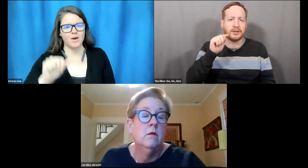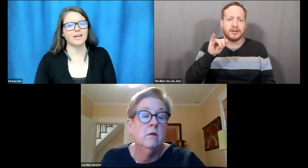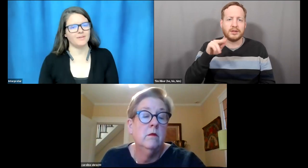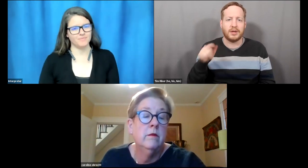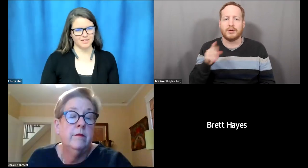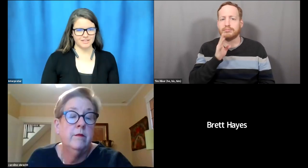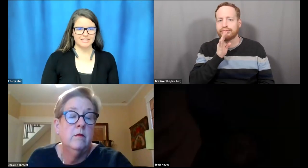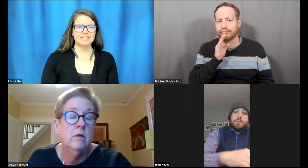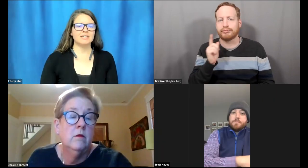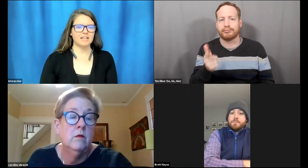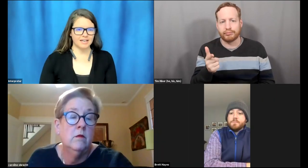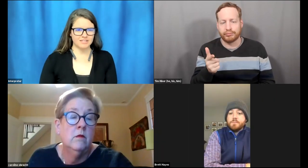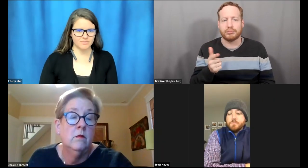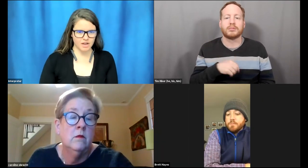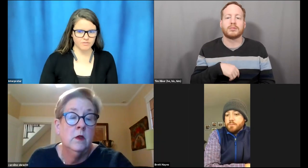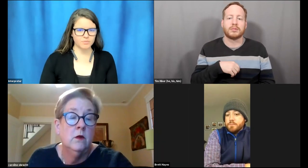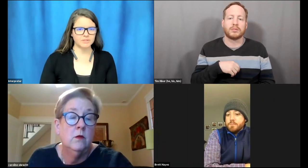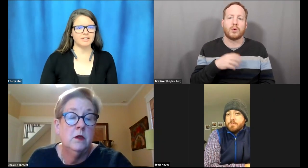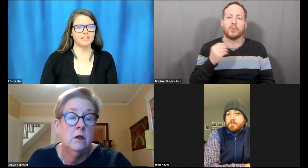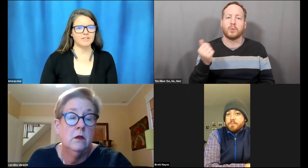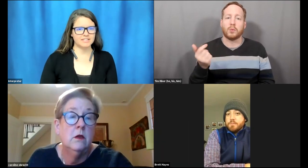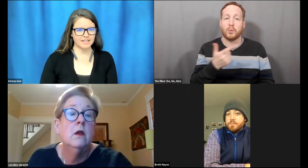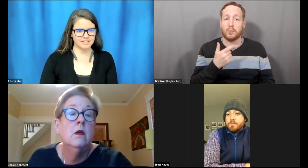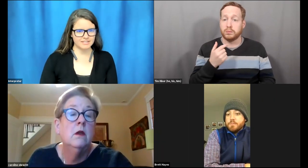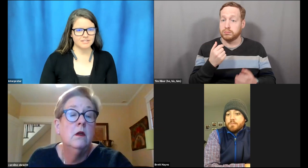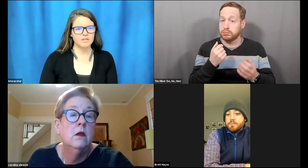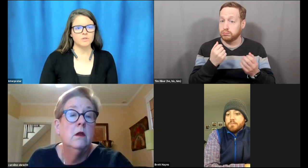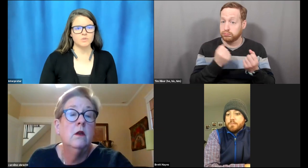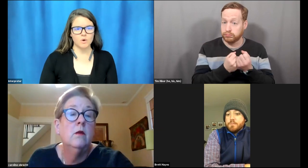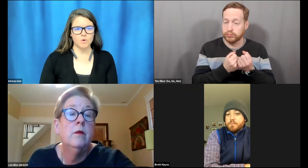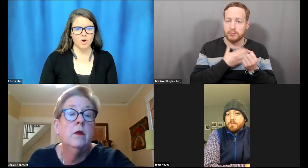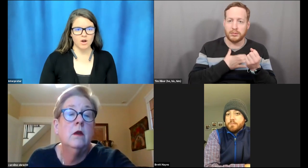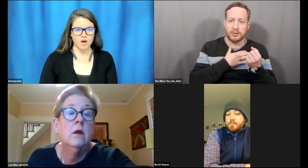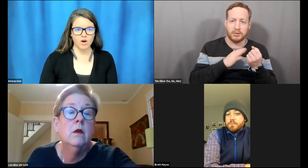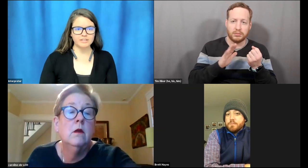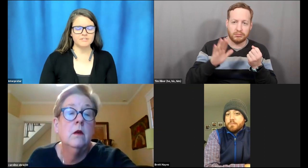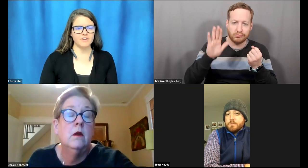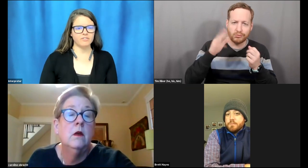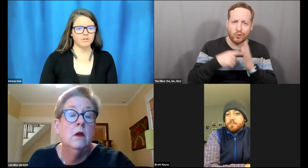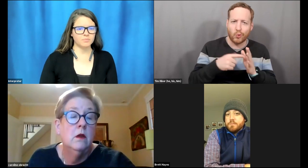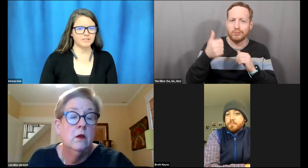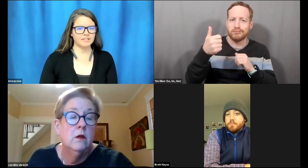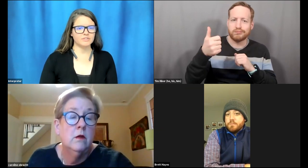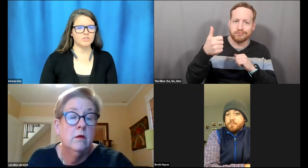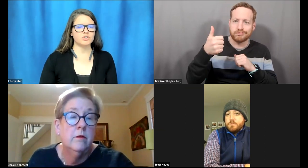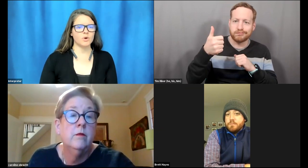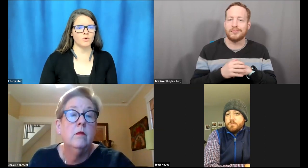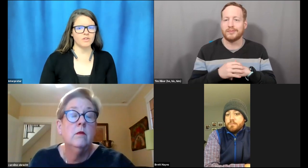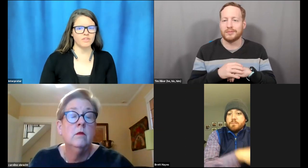Okay. Tina has verbally given a second. So all in favor, please show a thumbs